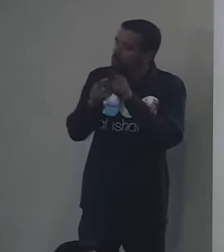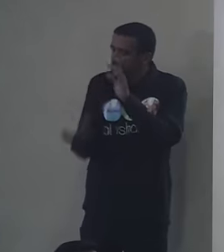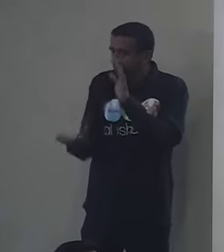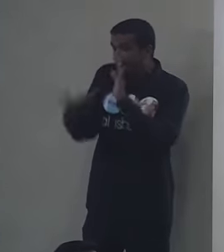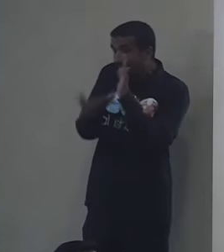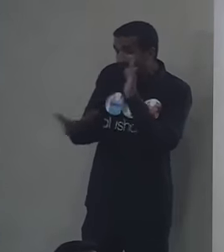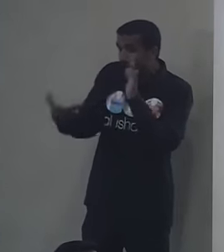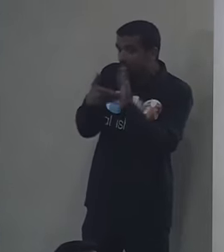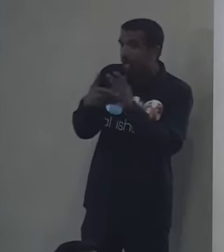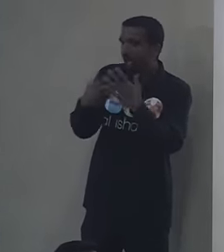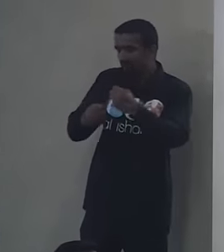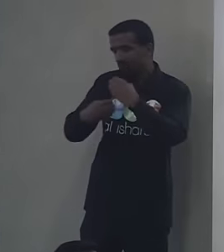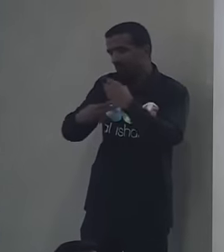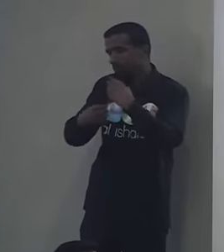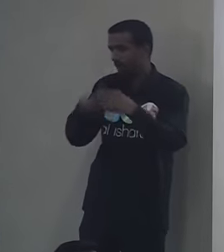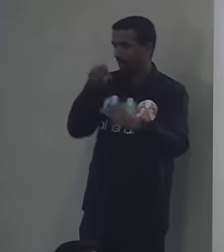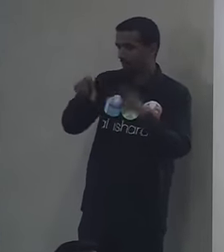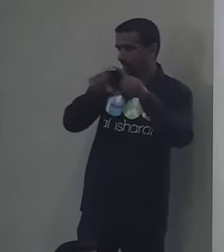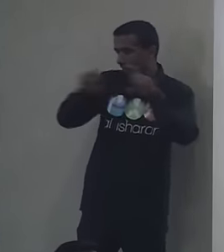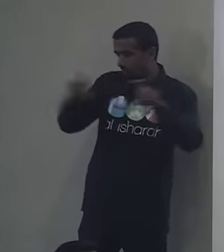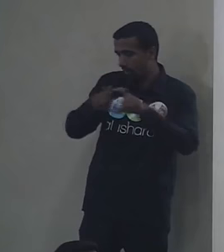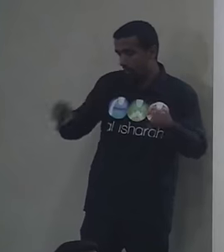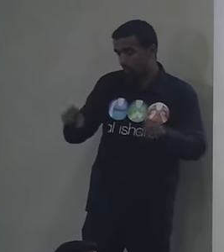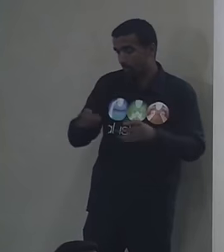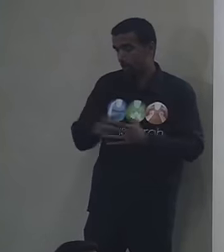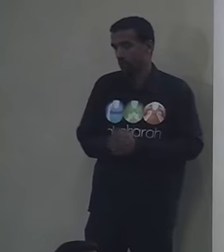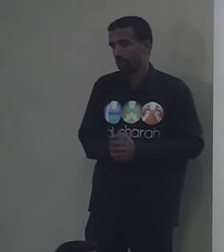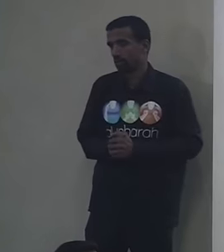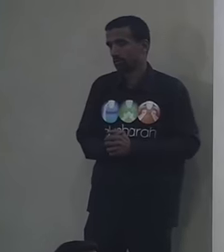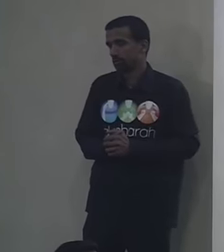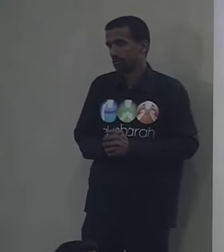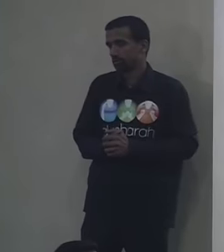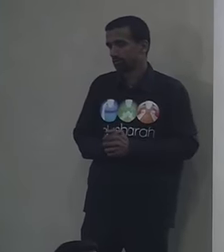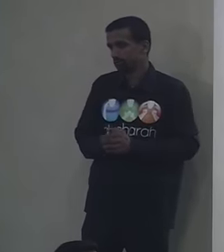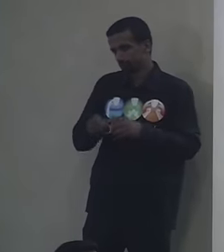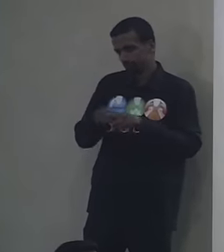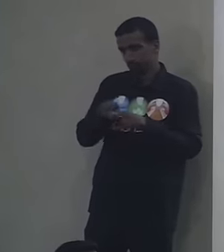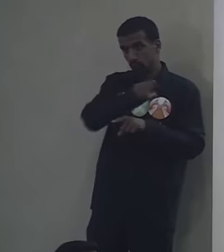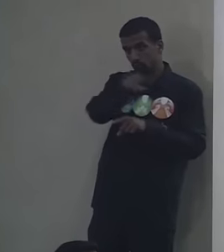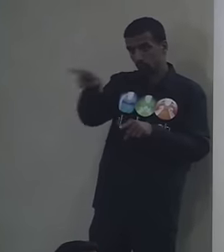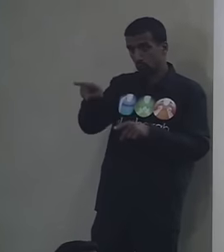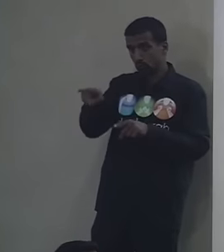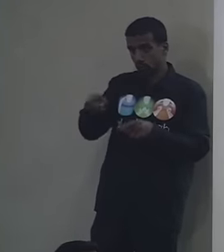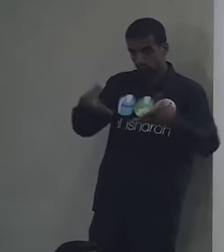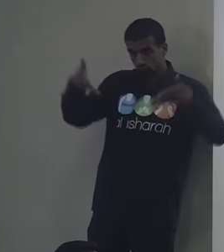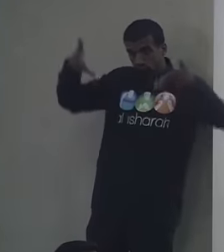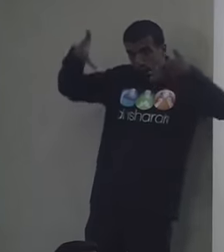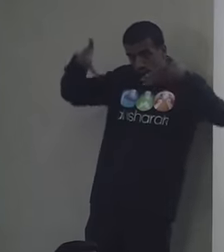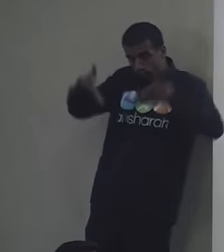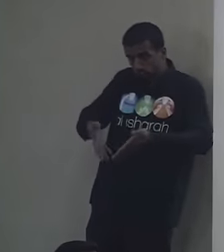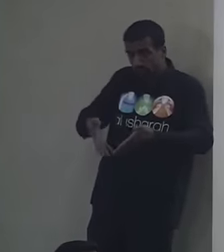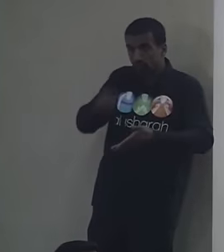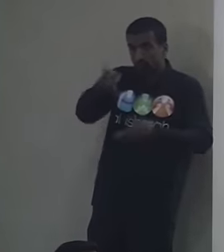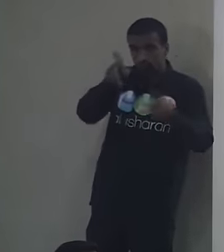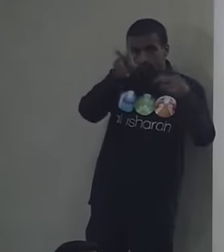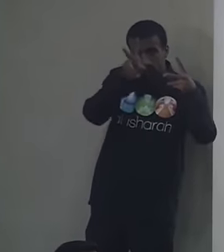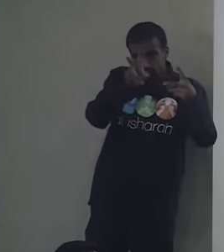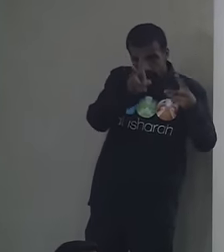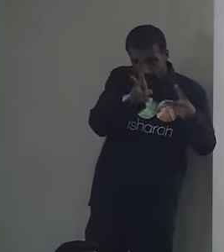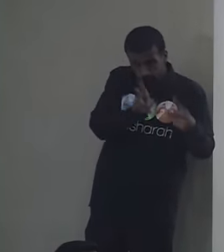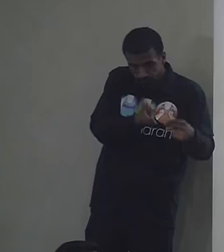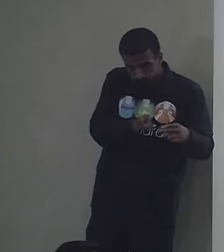stages. You're being taken into the grave. As soon as the descent happens into the